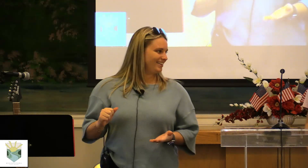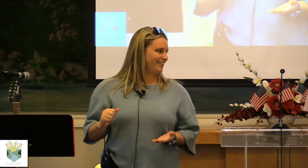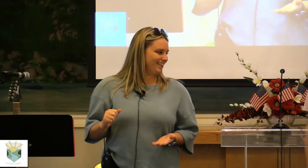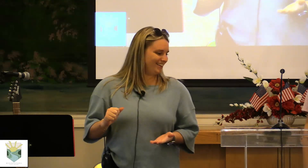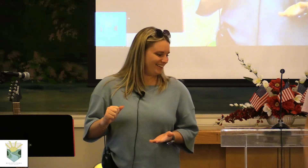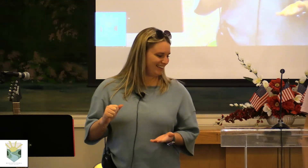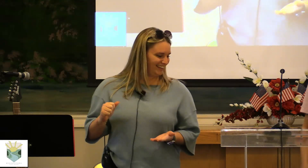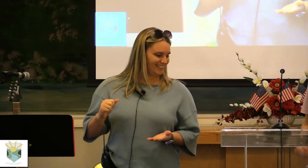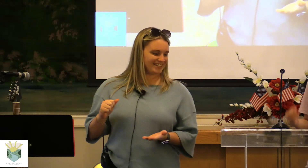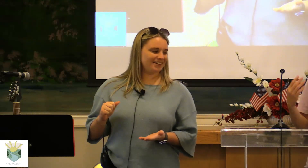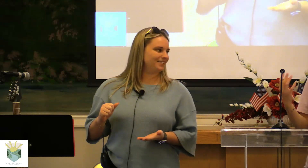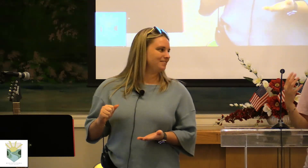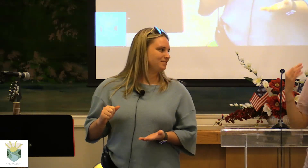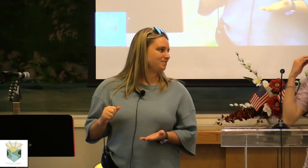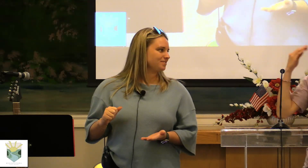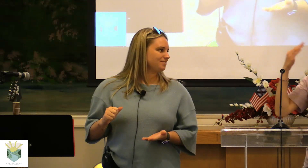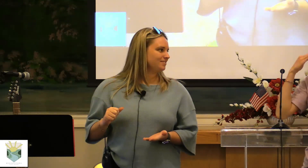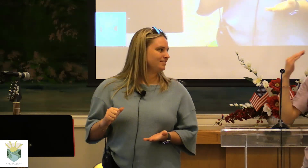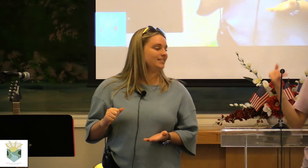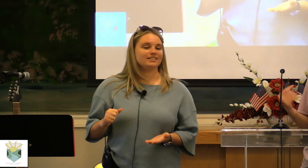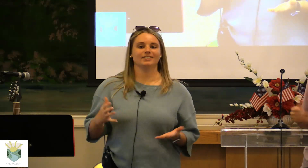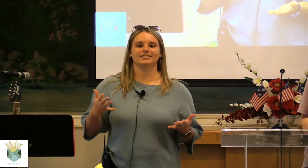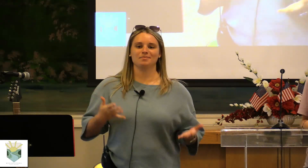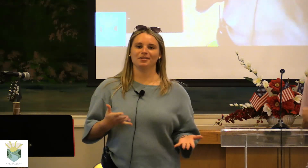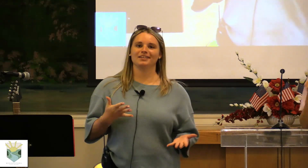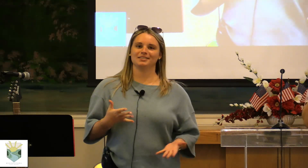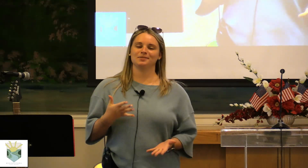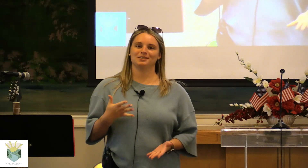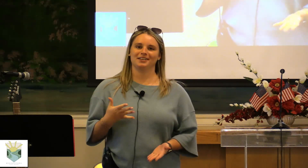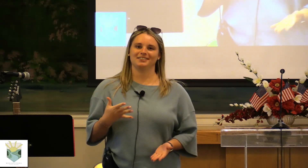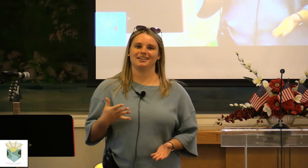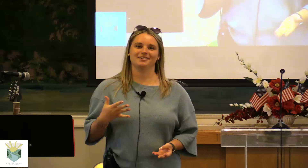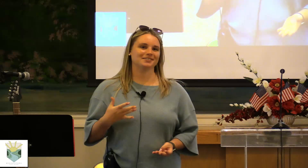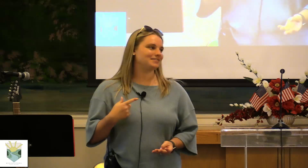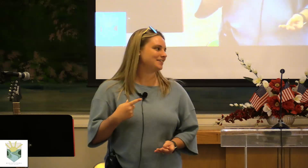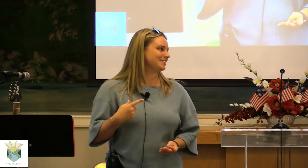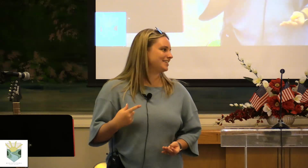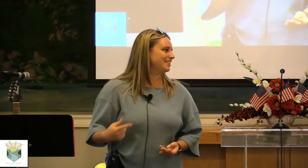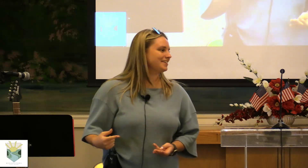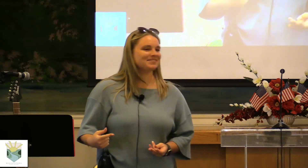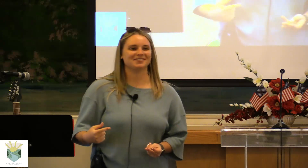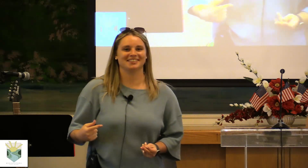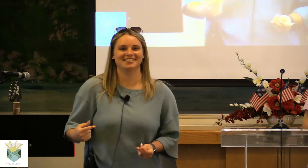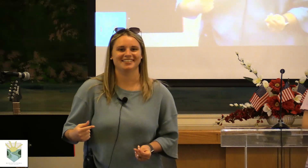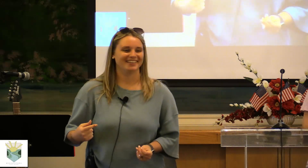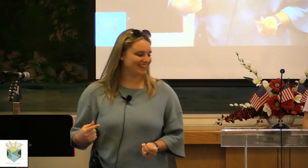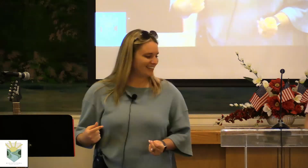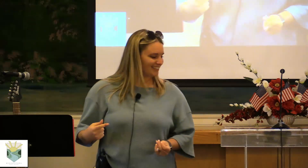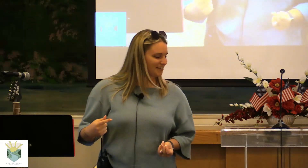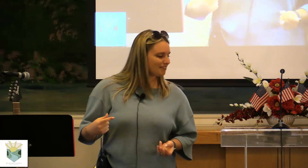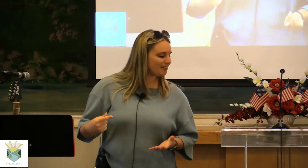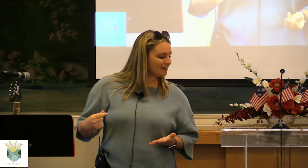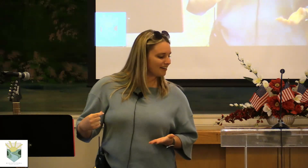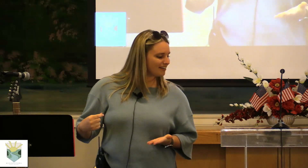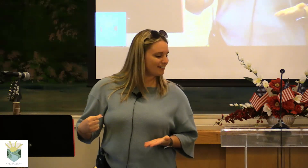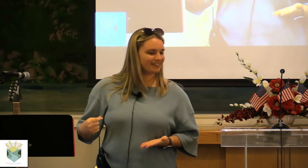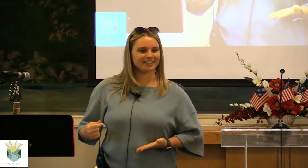Well, it's like So- symbolizes what you're trying to Yes, it symbolizes what you're trying to say. Those are good words. I couldn't think of good words. So learn, you're going to have